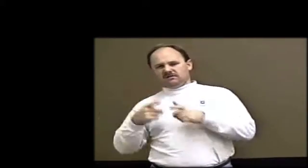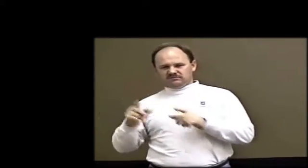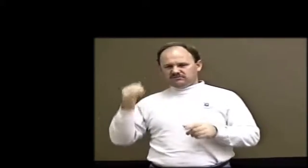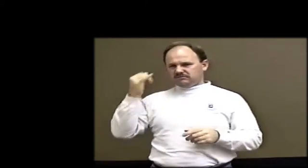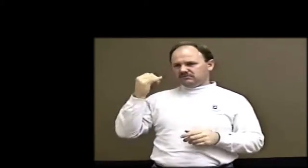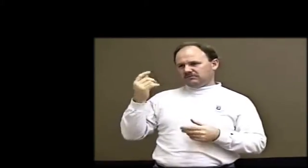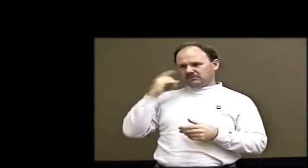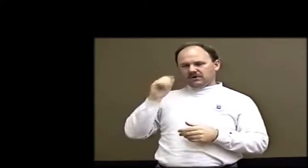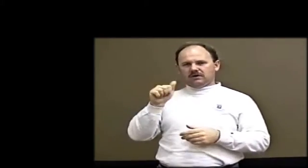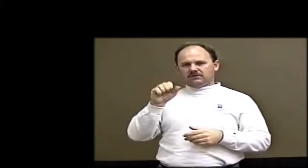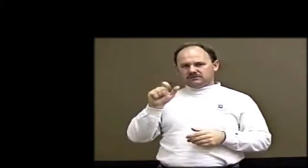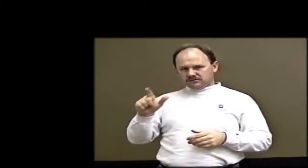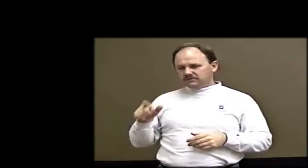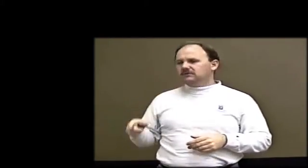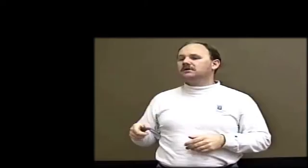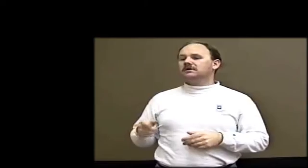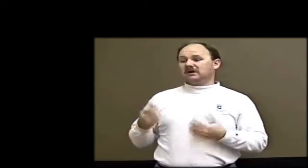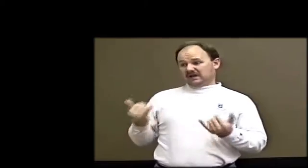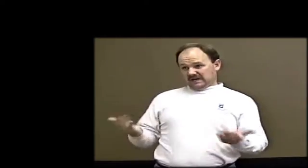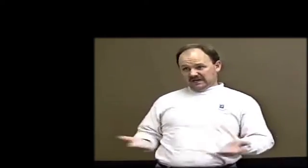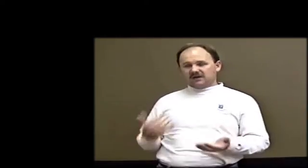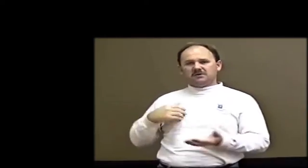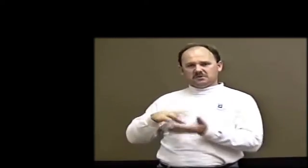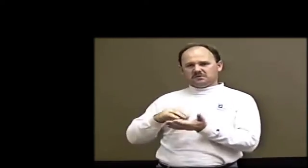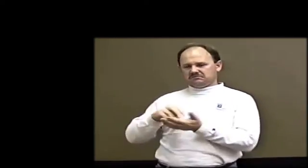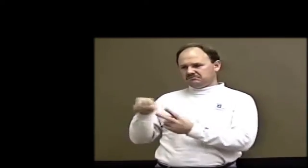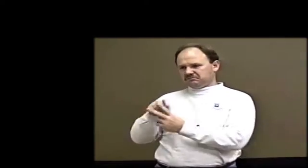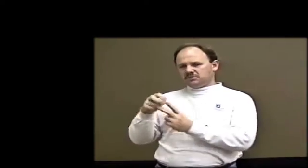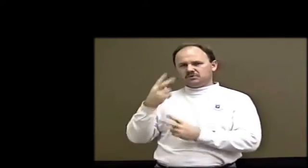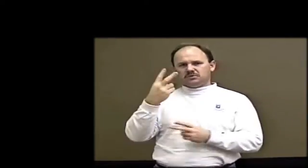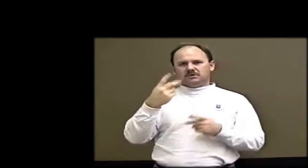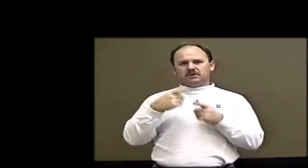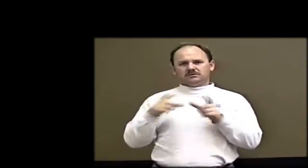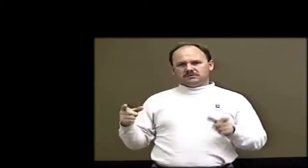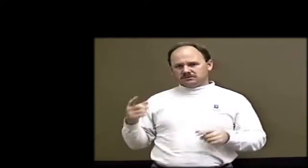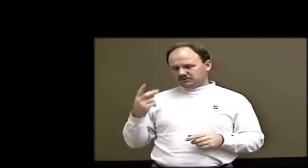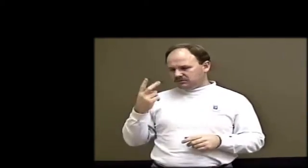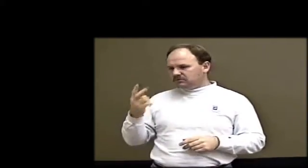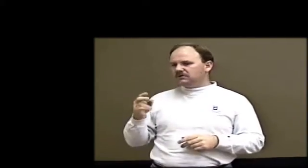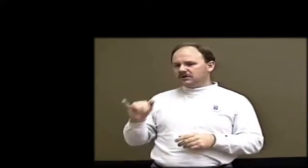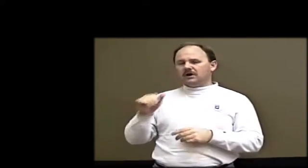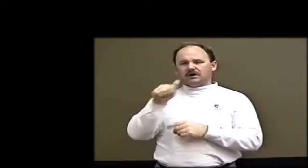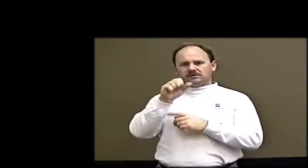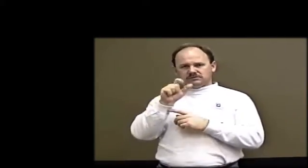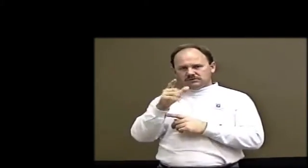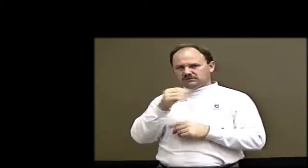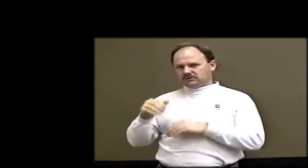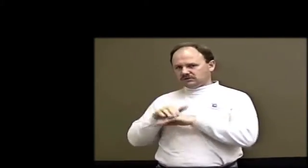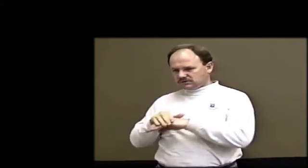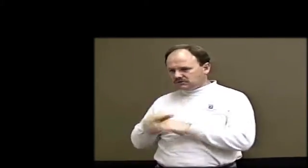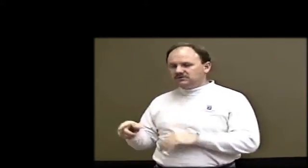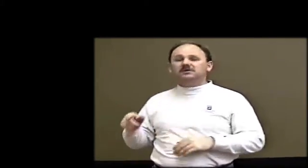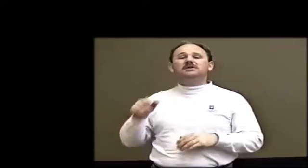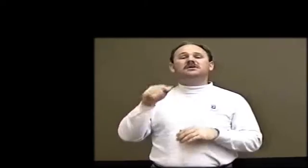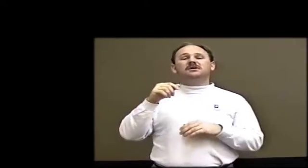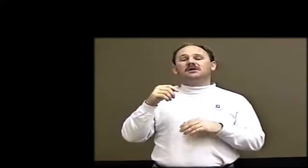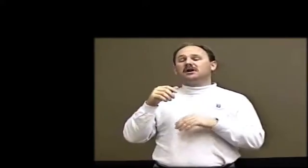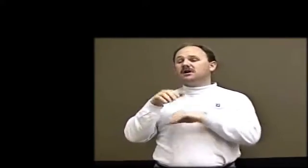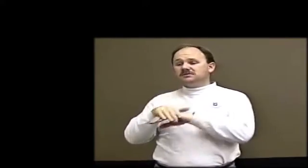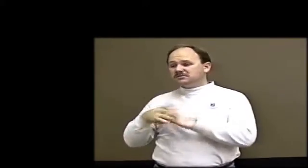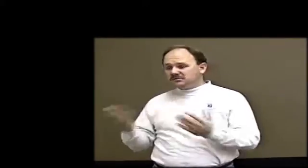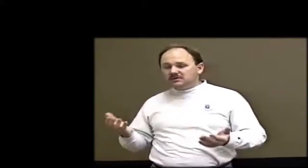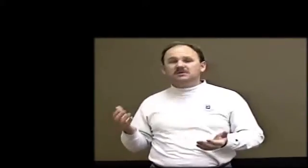America learning 2 languages, American Sign Language and English. I'm learning to read and write in English, read newspapers, create sentences, and things